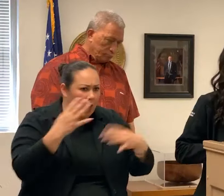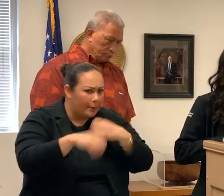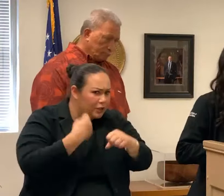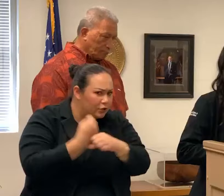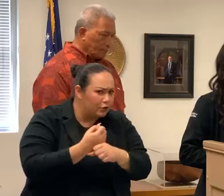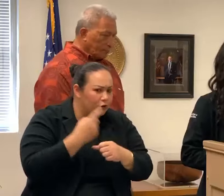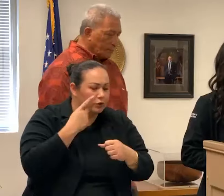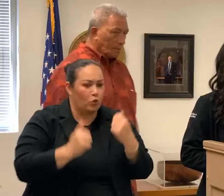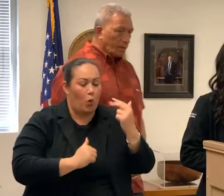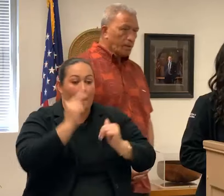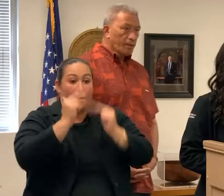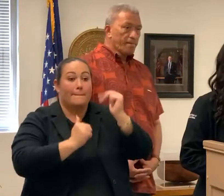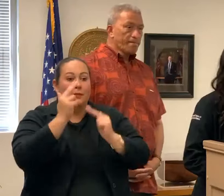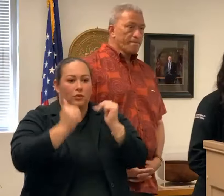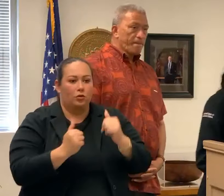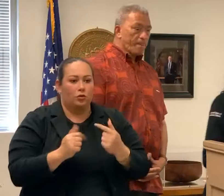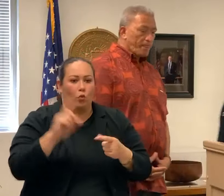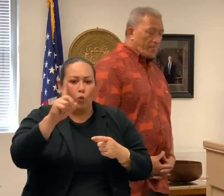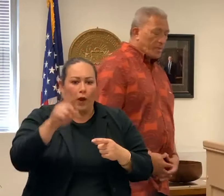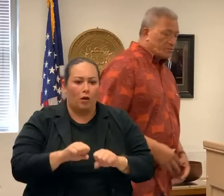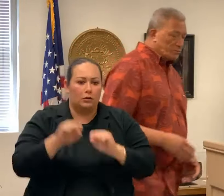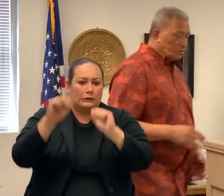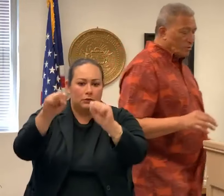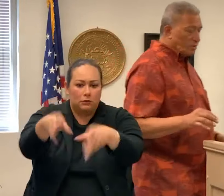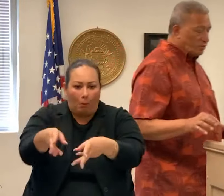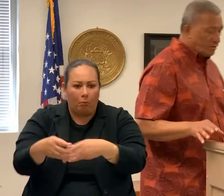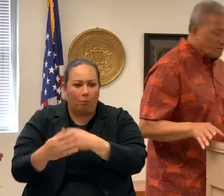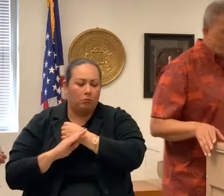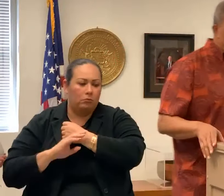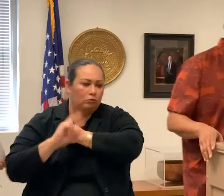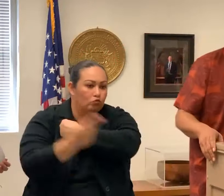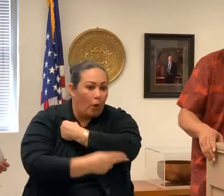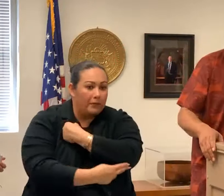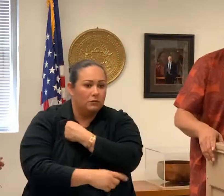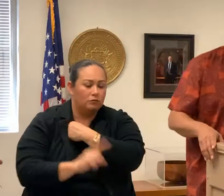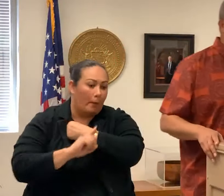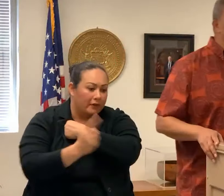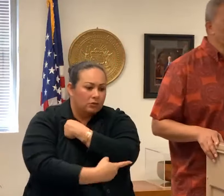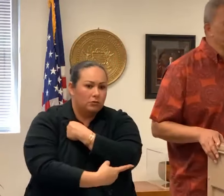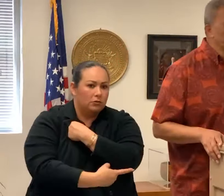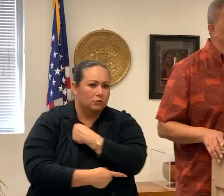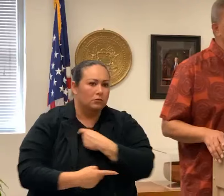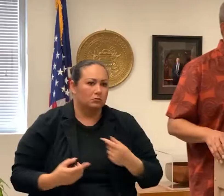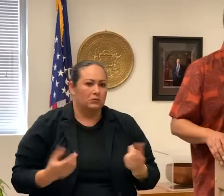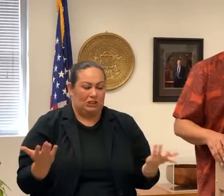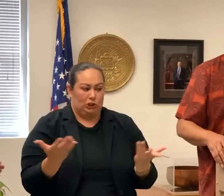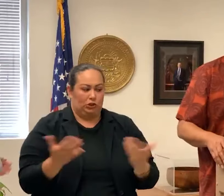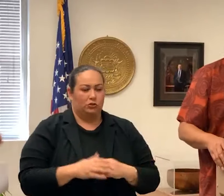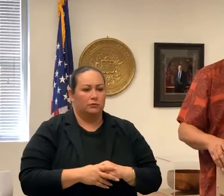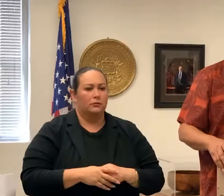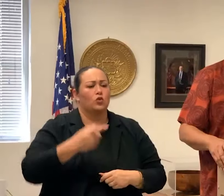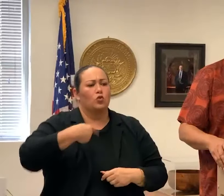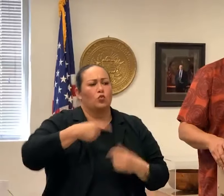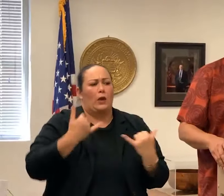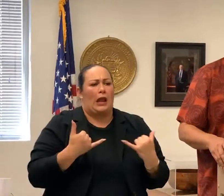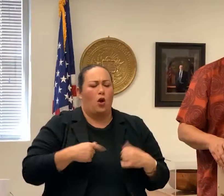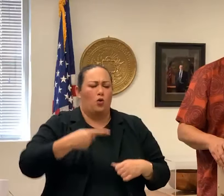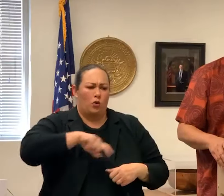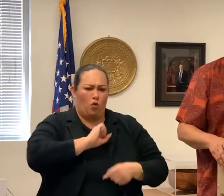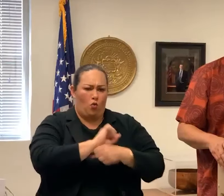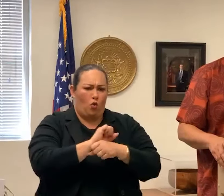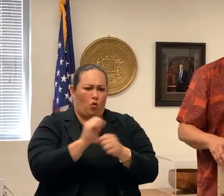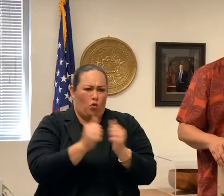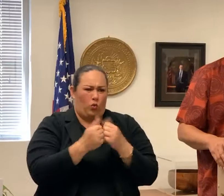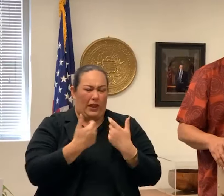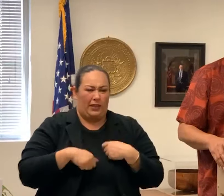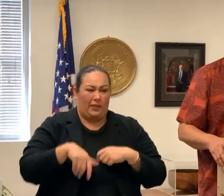site post-wildfires. Mahalo, Chelsea. So we're working with the Department of Environmental Management. There's going